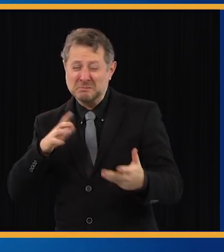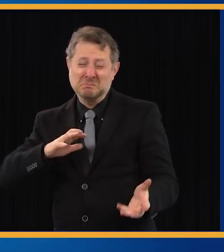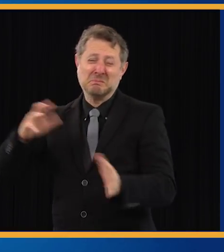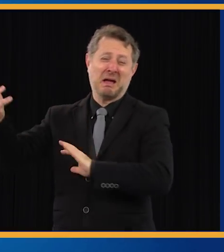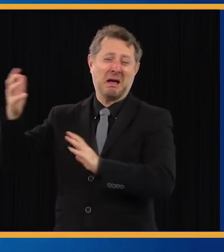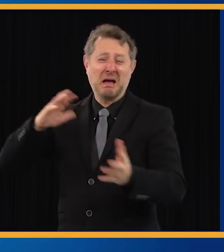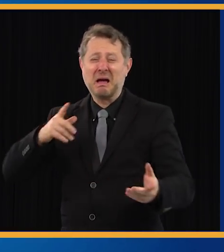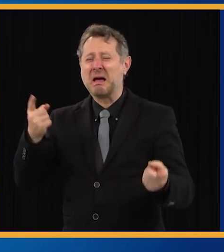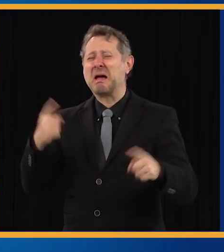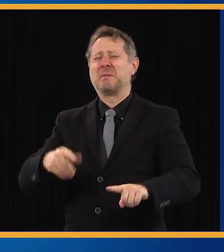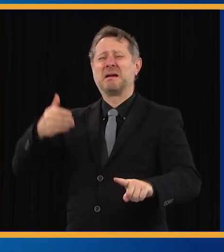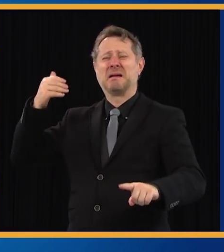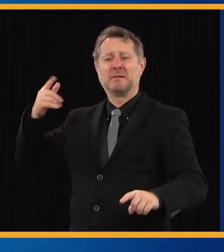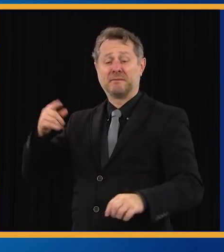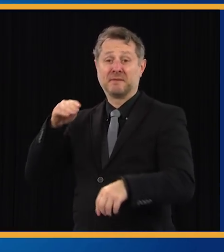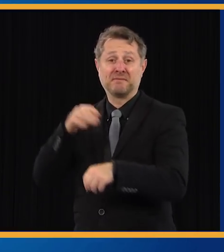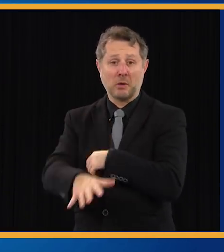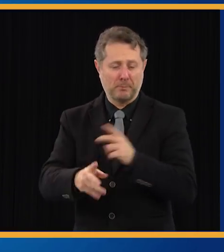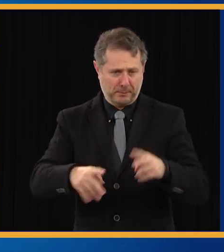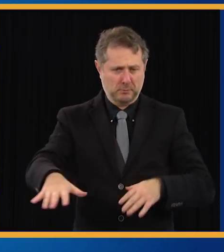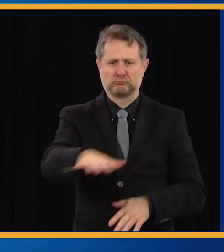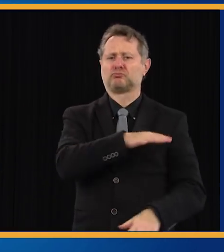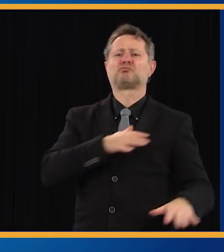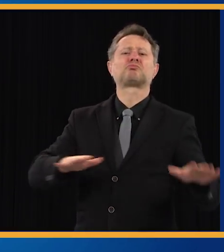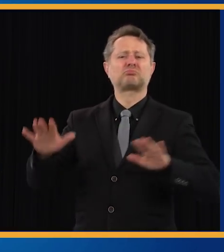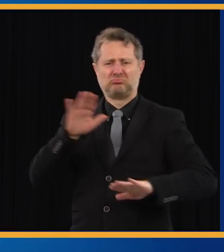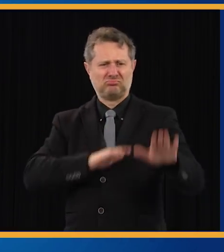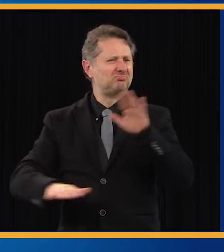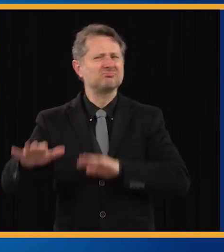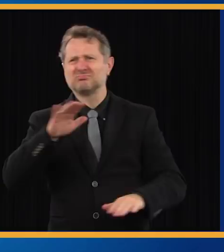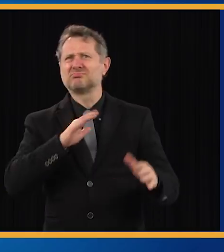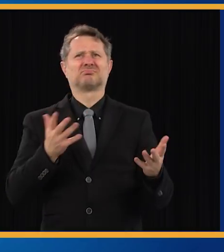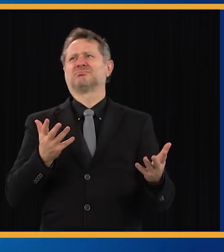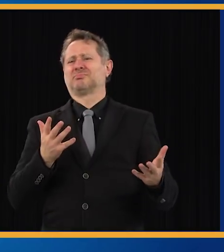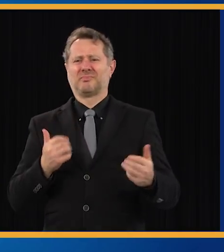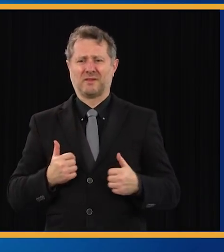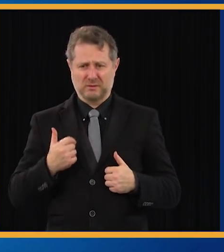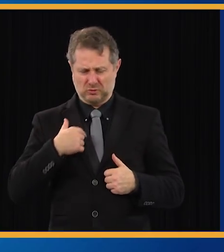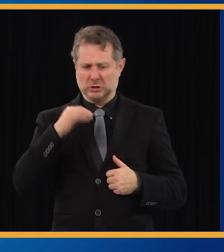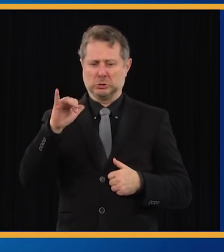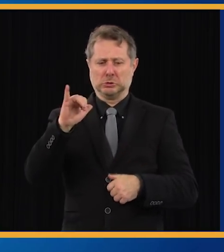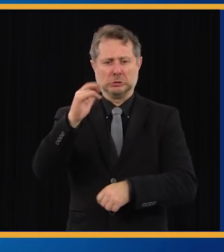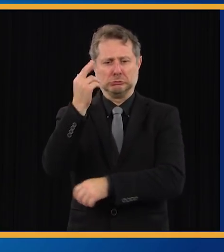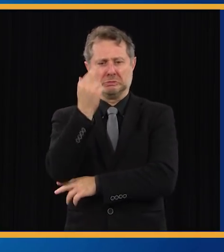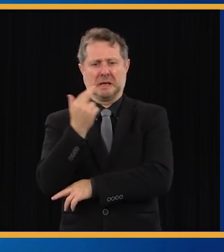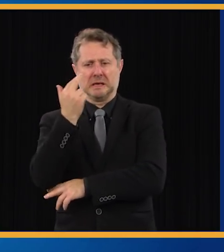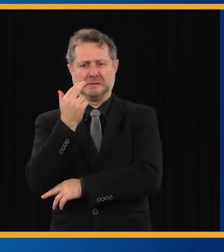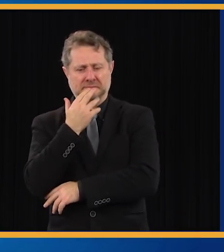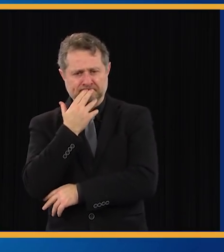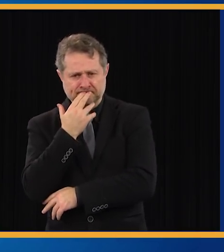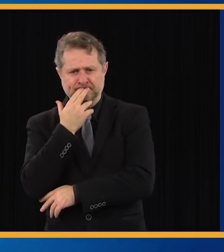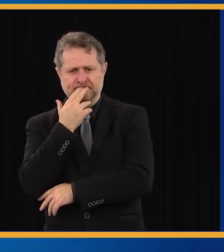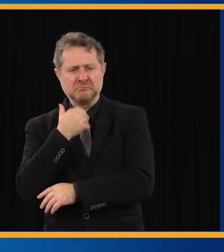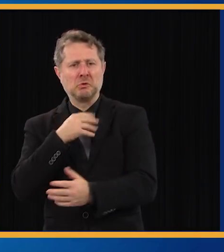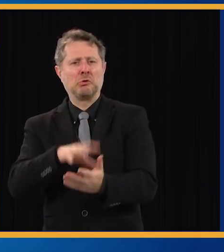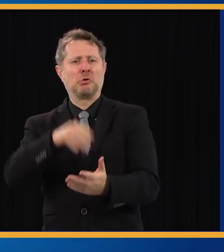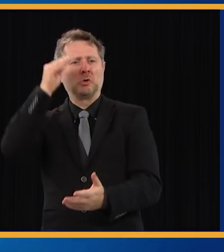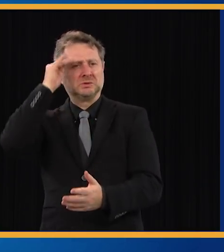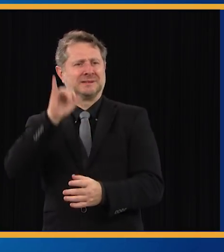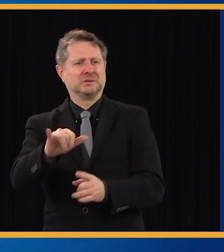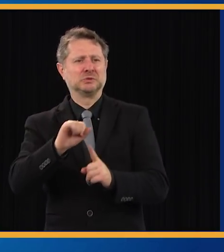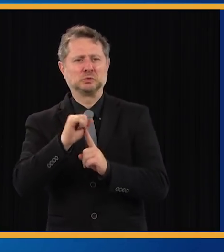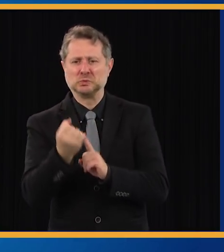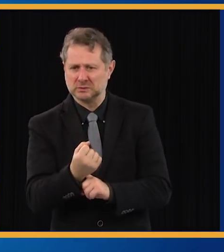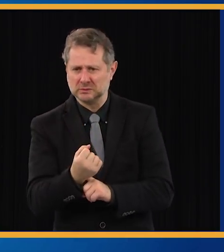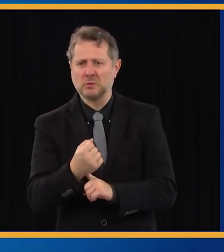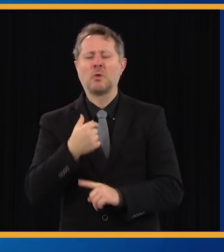problems, you'll see we were normally smart enough to learn and to grow from them.